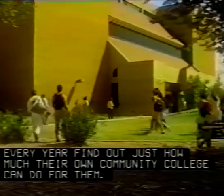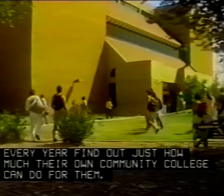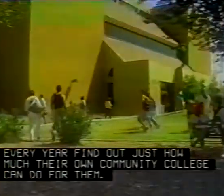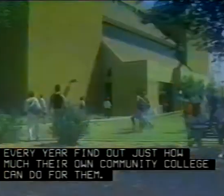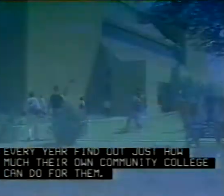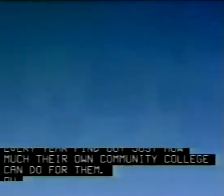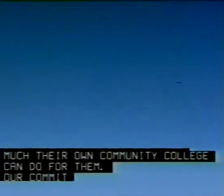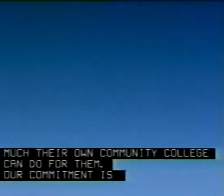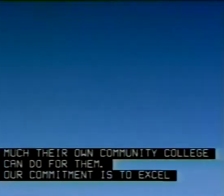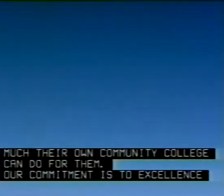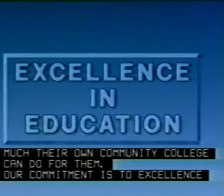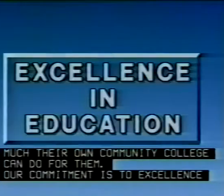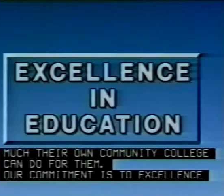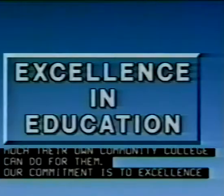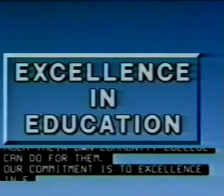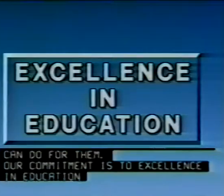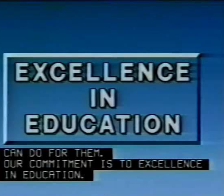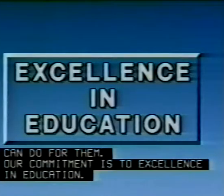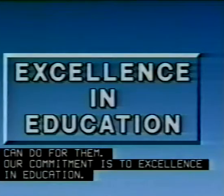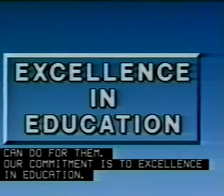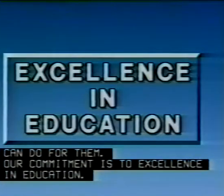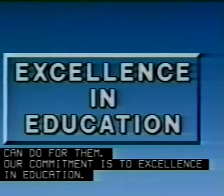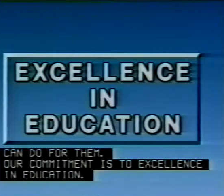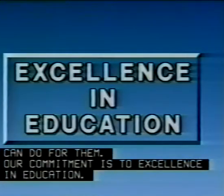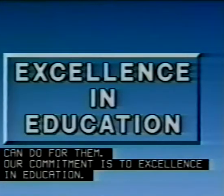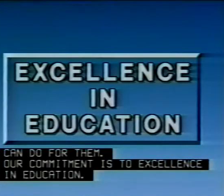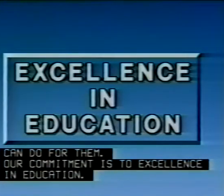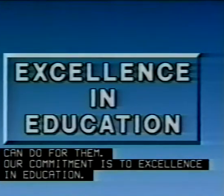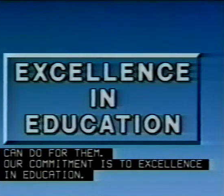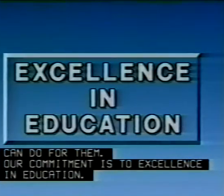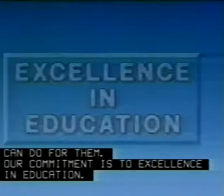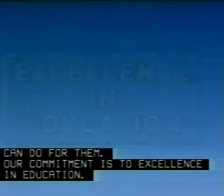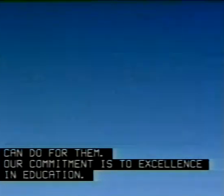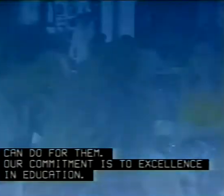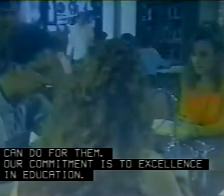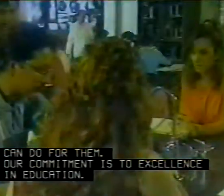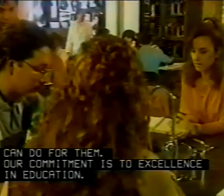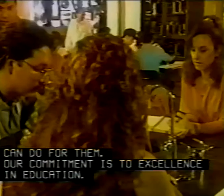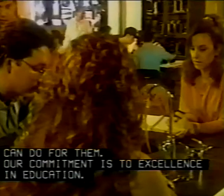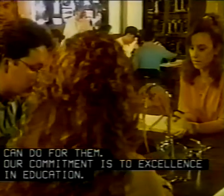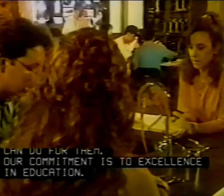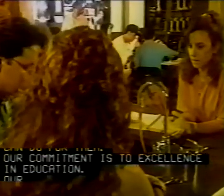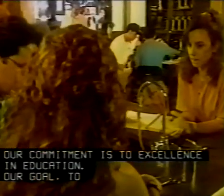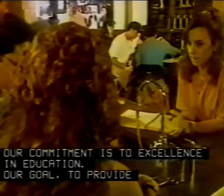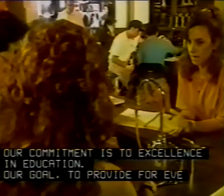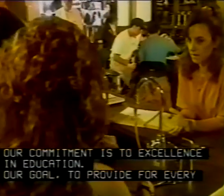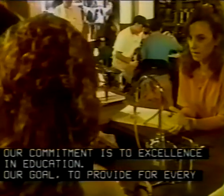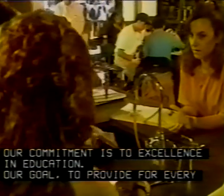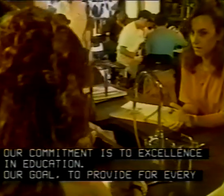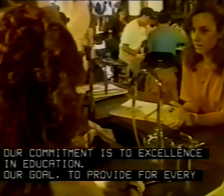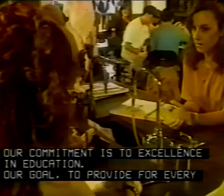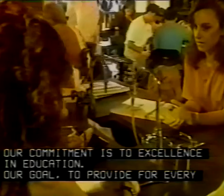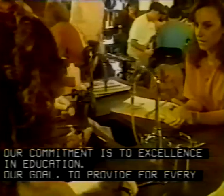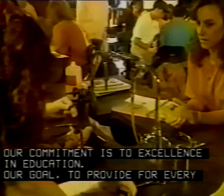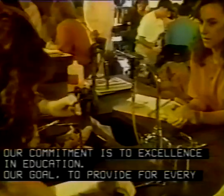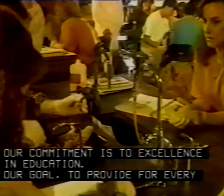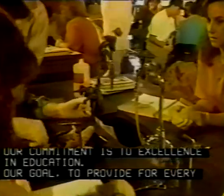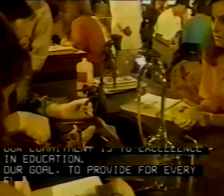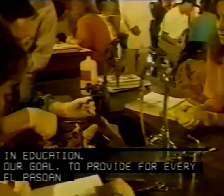commitment is to excellence in education. Our goal, to provide for every El Pasoan the opportunity to get more